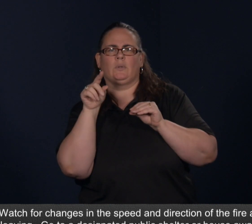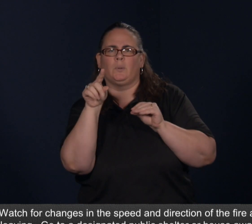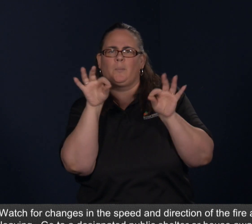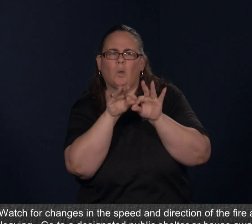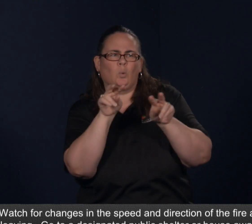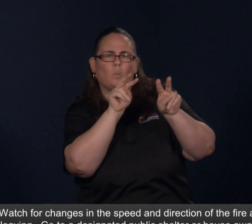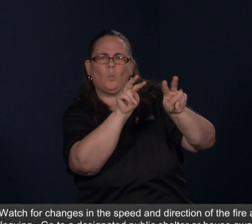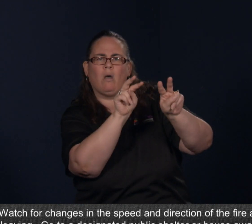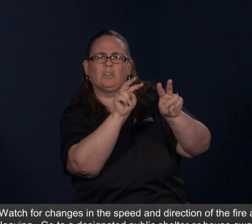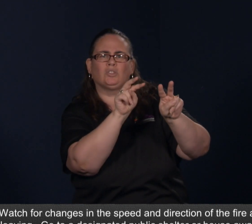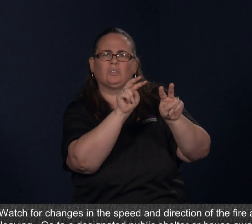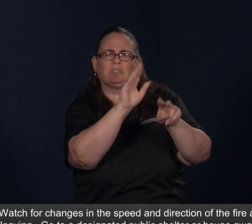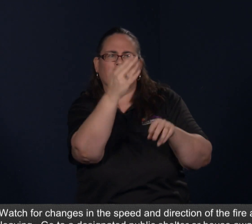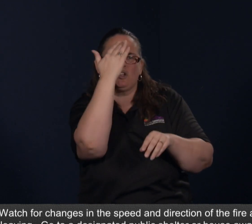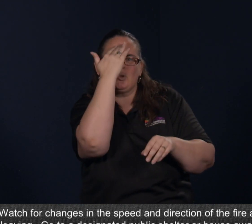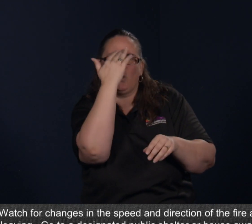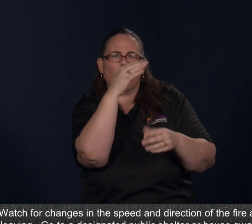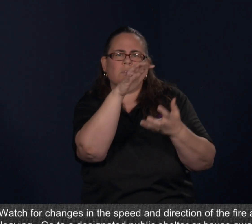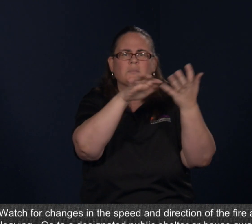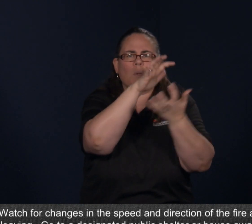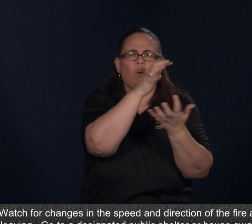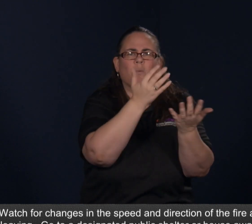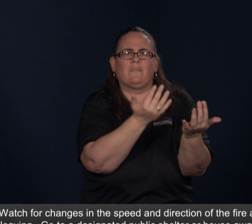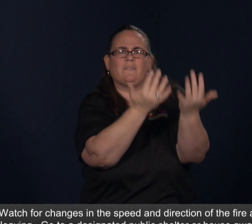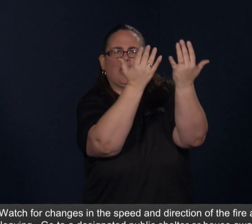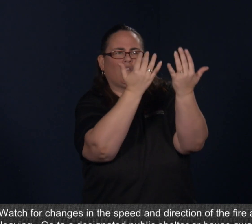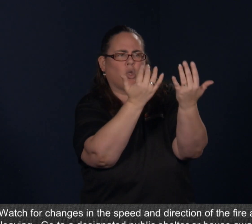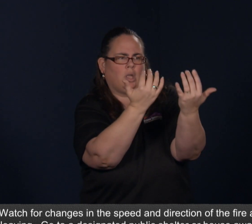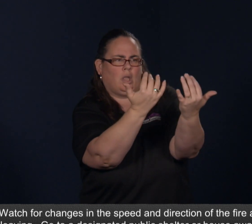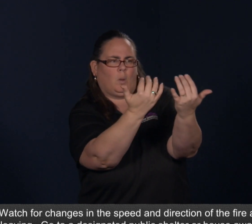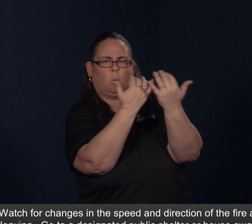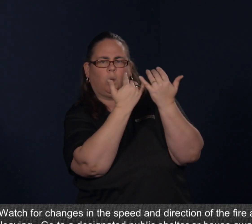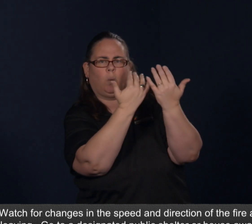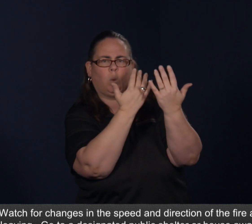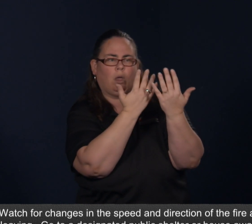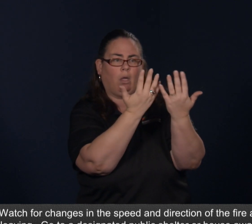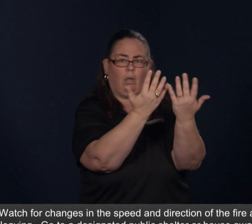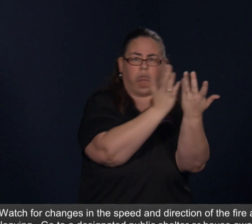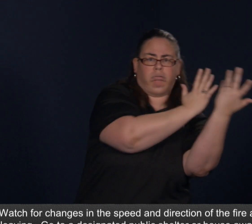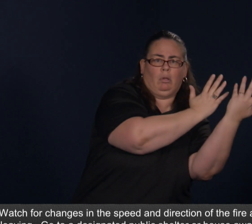Watch for changes in the speed and direction of the fire and smoke while you are leaving.